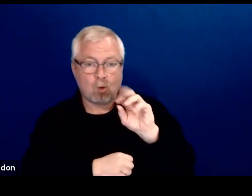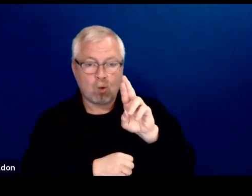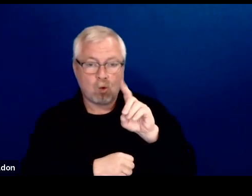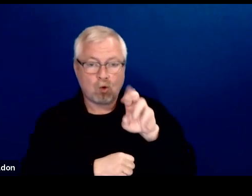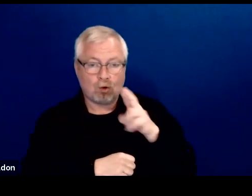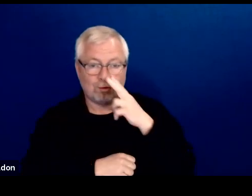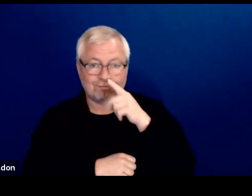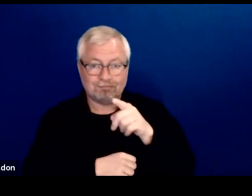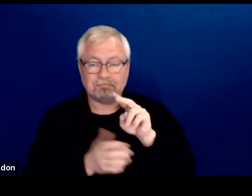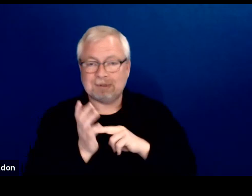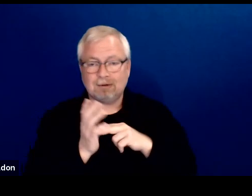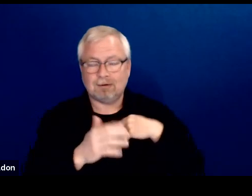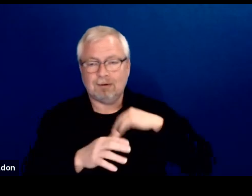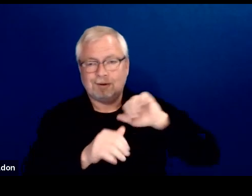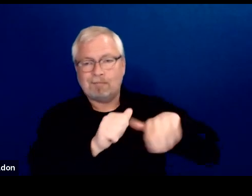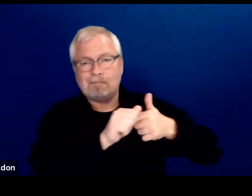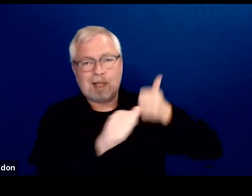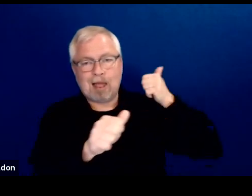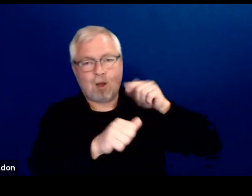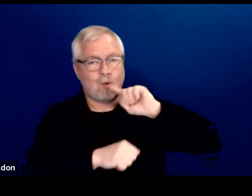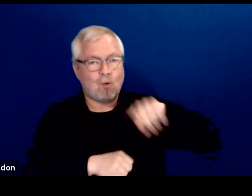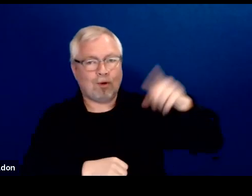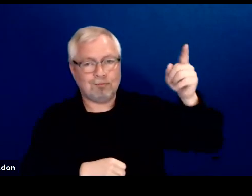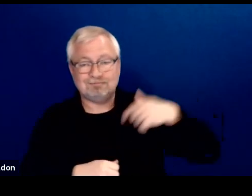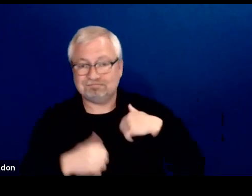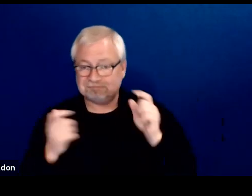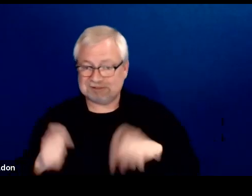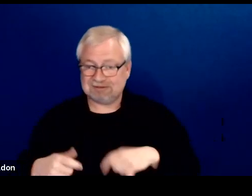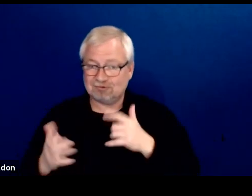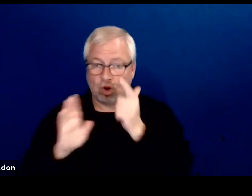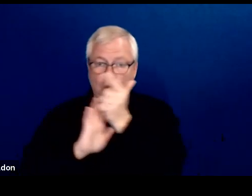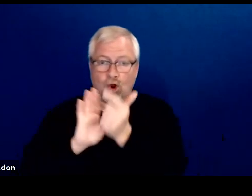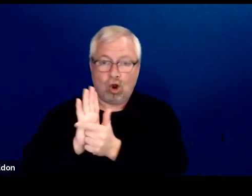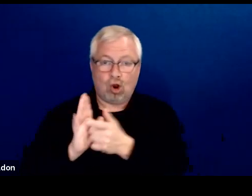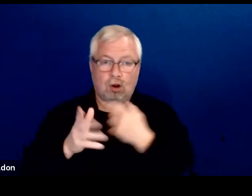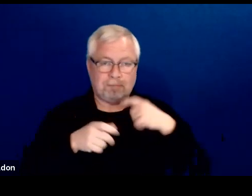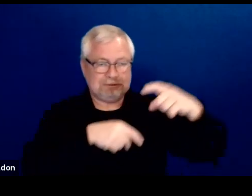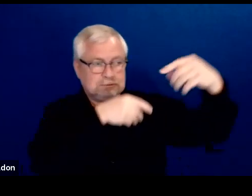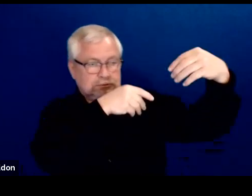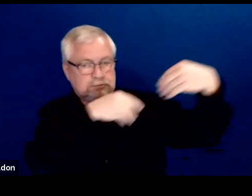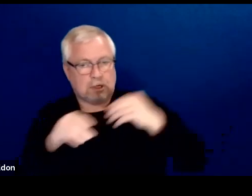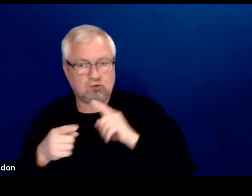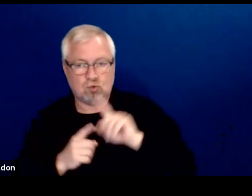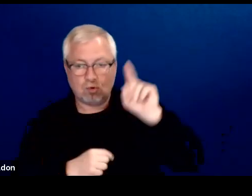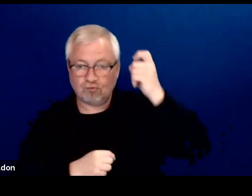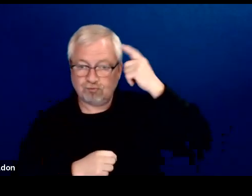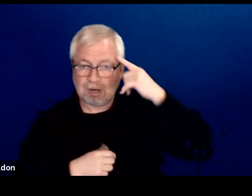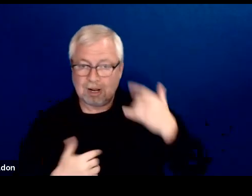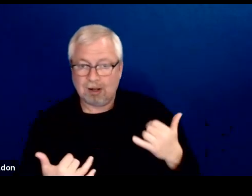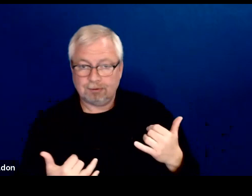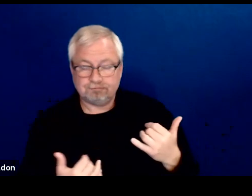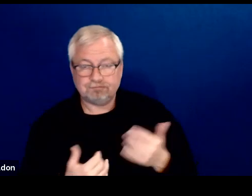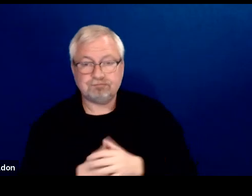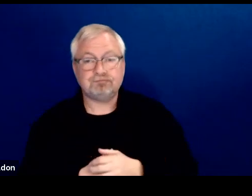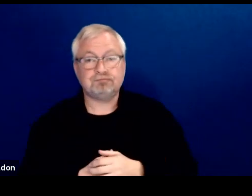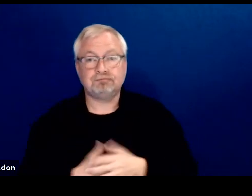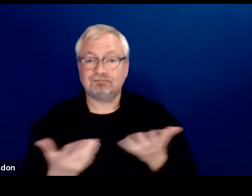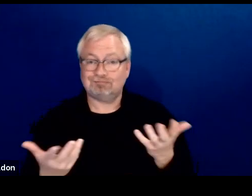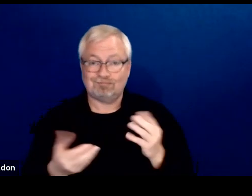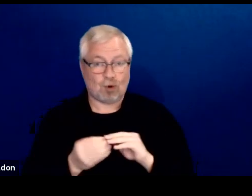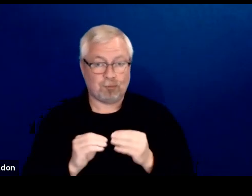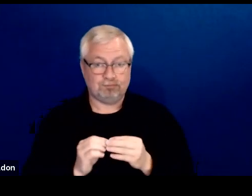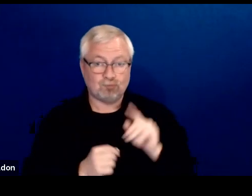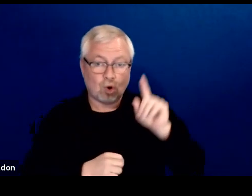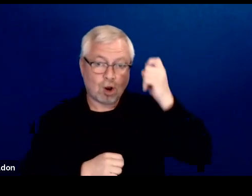to sell to the federal government. So this conundrum that we're in is when we're told that the governors need to go out and procure this, if we're working with a